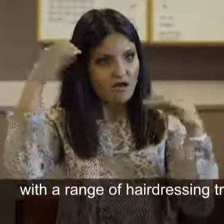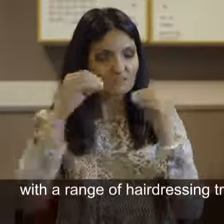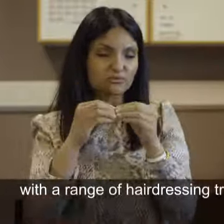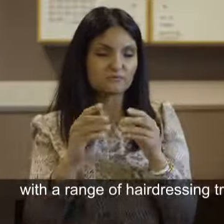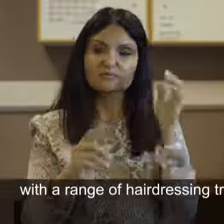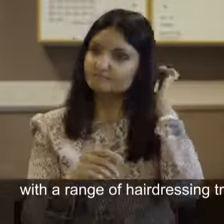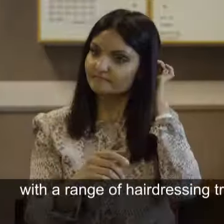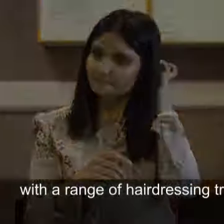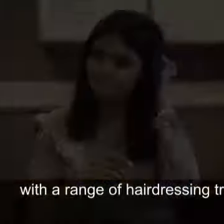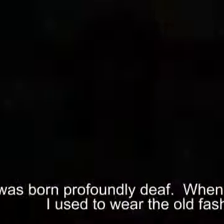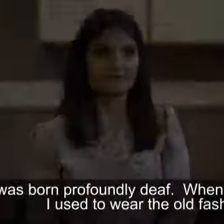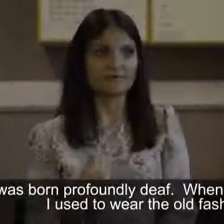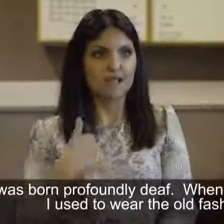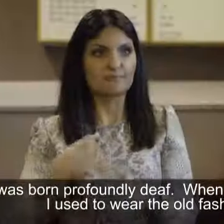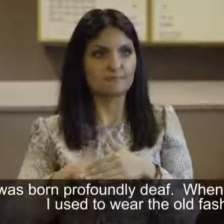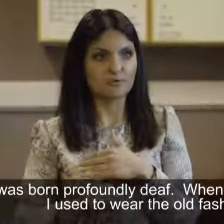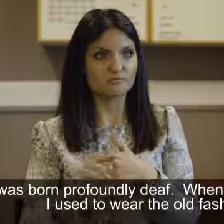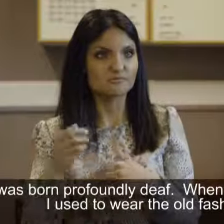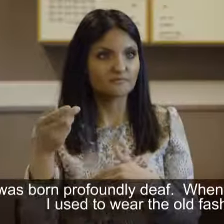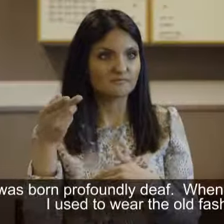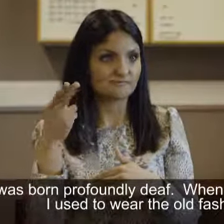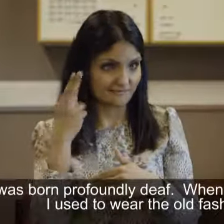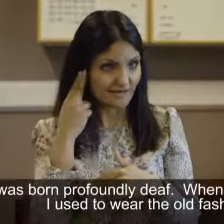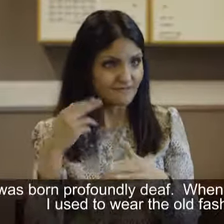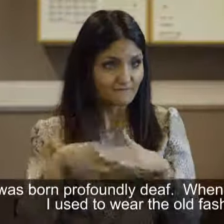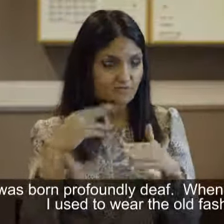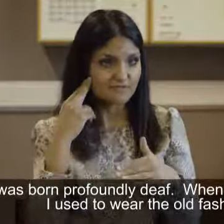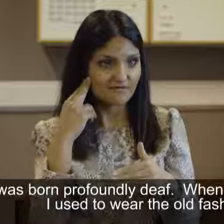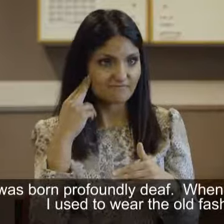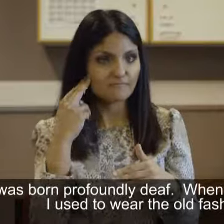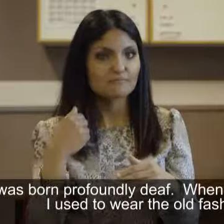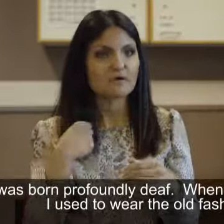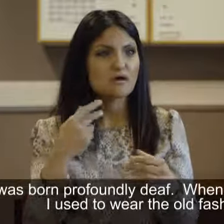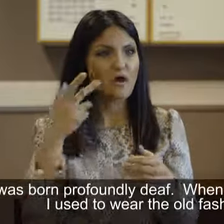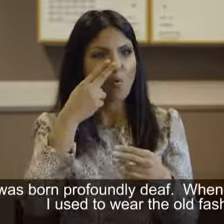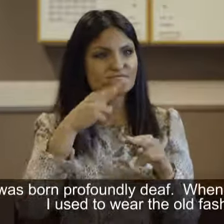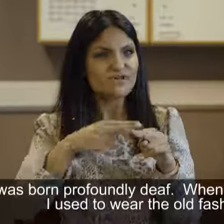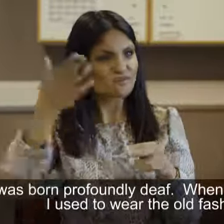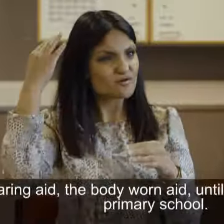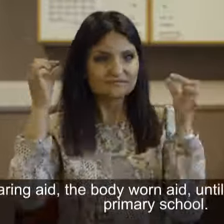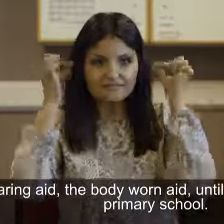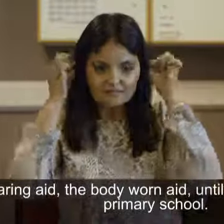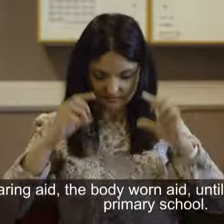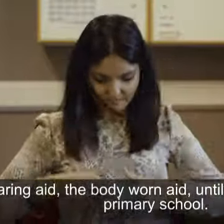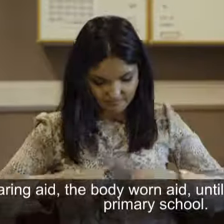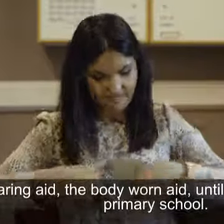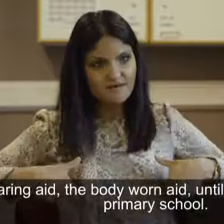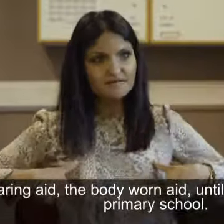treatments. I was born profoundly deaf, and when I was younger I used to wear the old-fashioned hearing aid, the body-worn